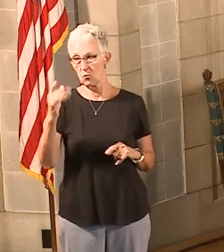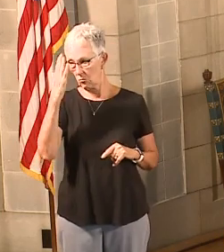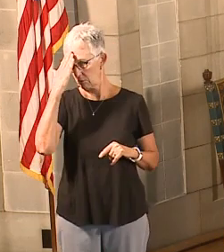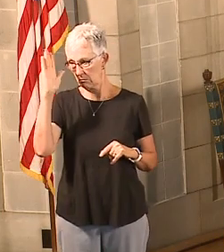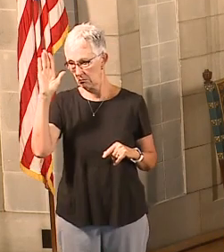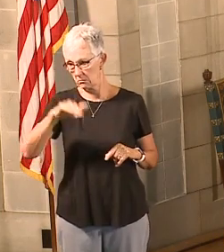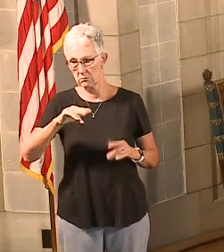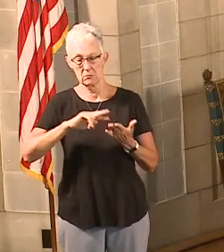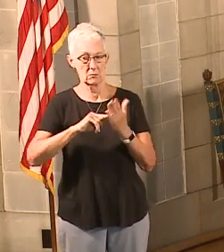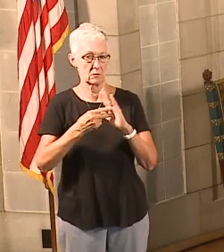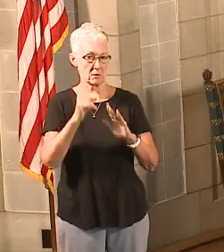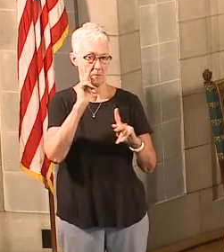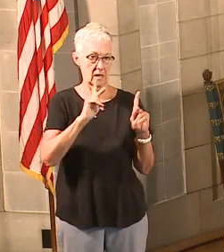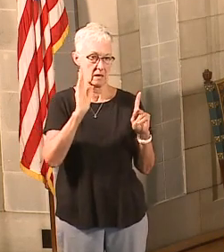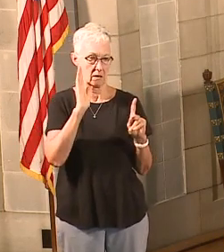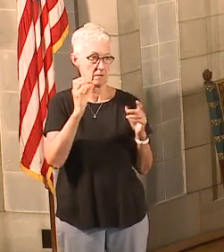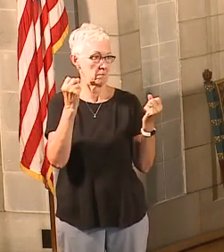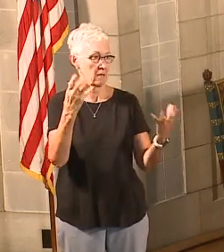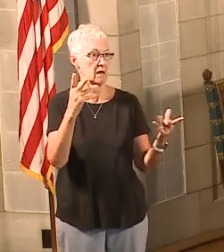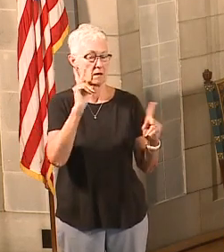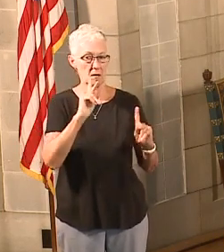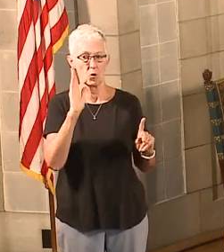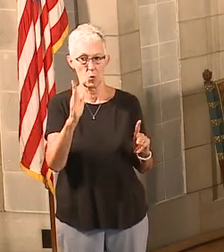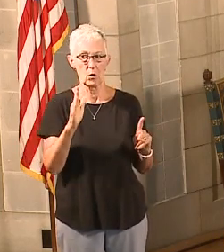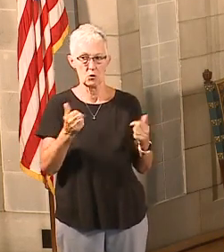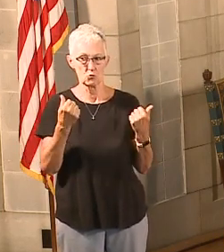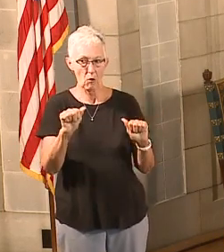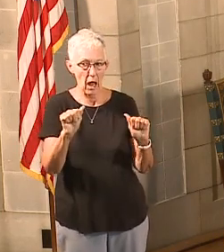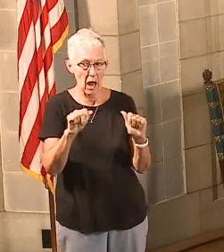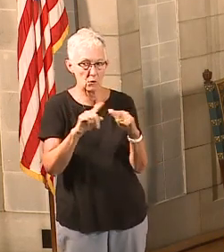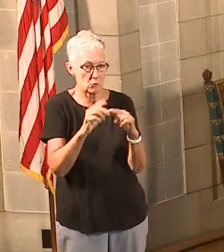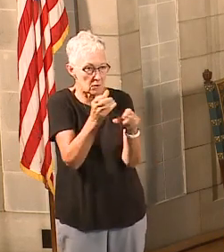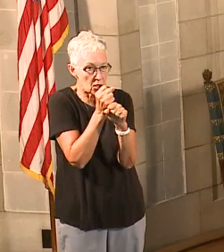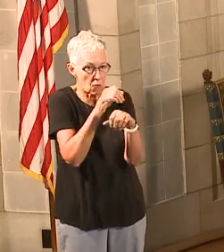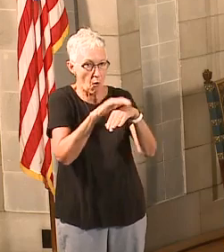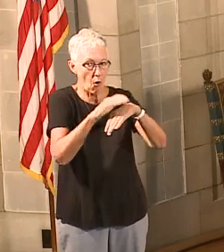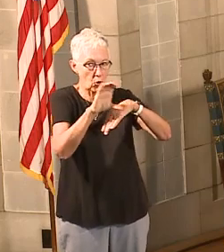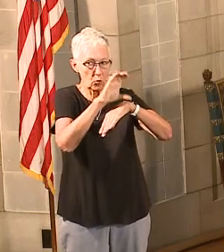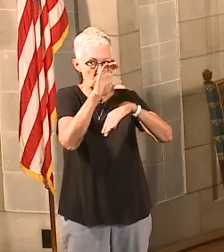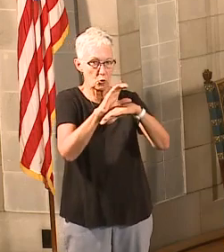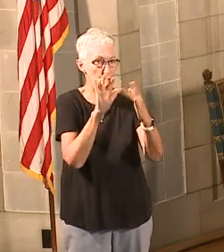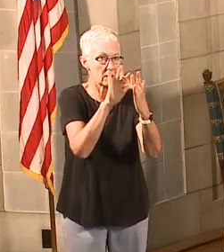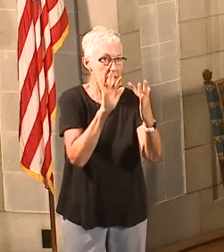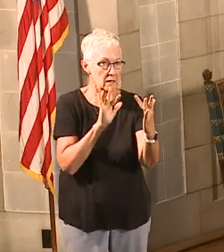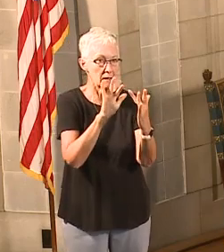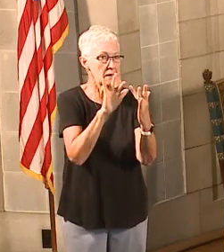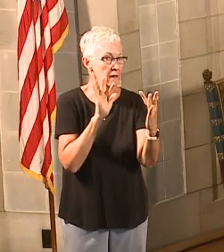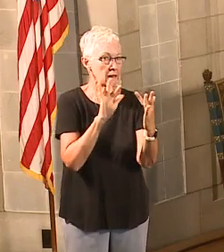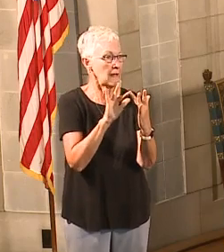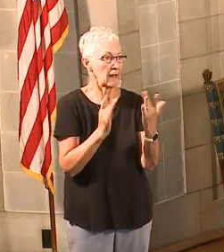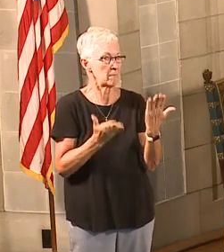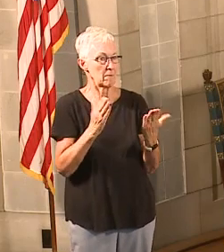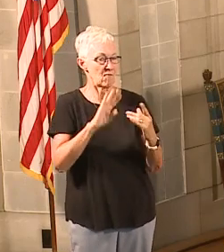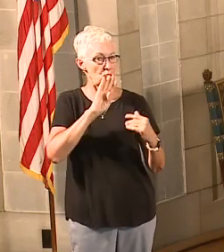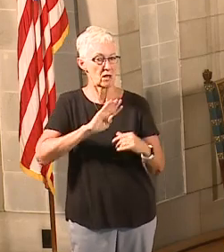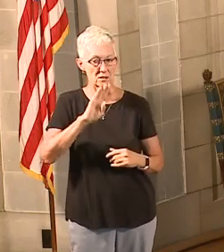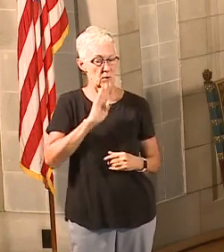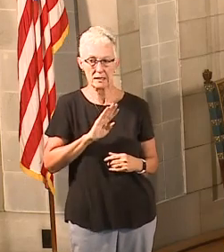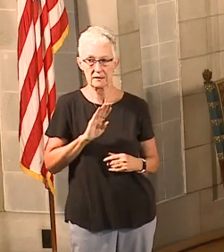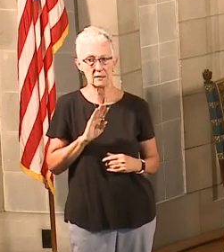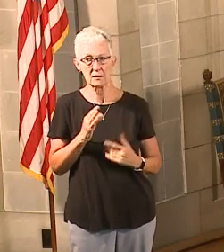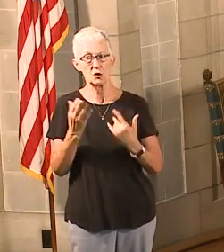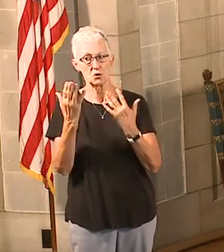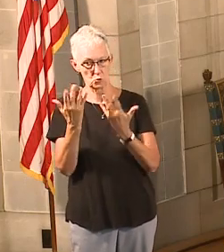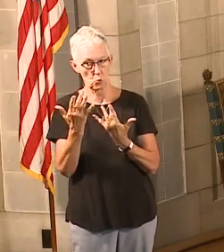once. So please be patient with us as we go through this process. Again, we would prefer people to go to that accessnebraska.ne.gov to be able